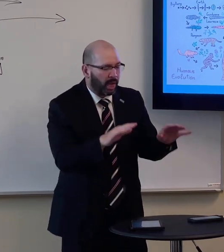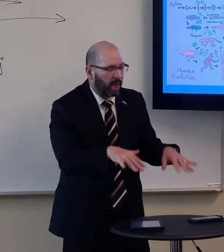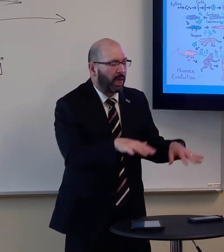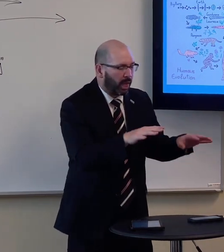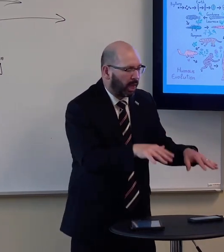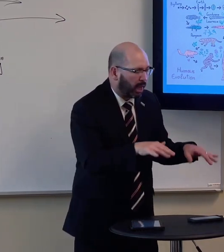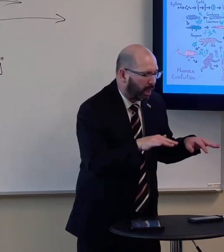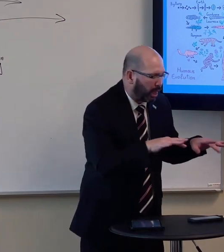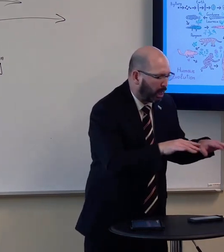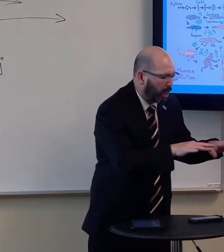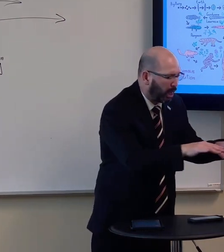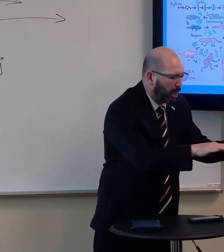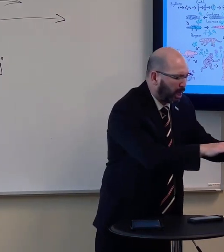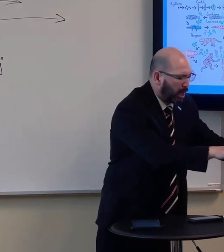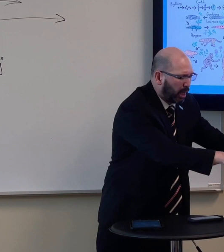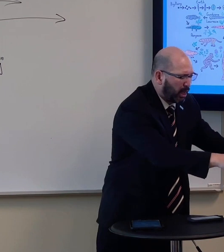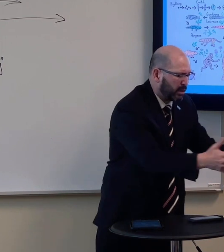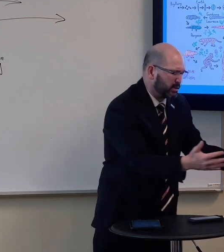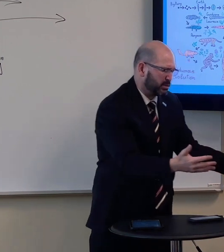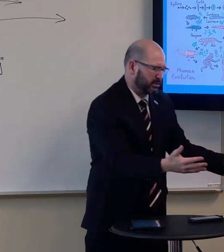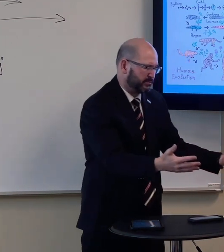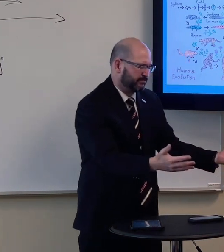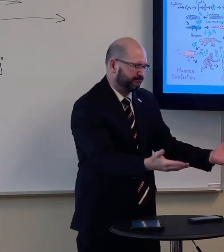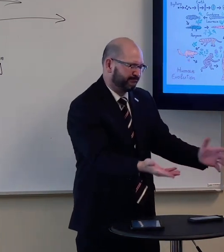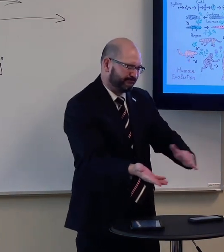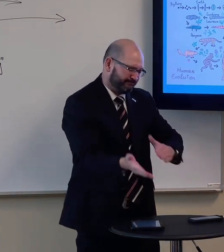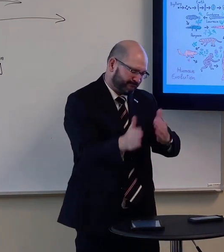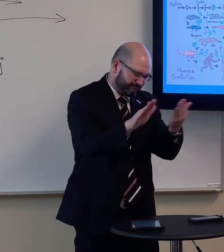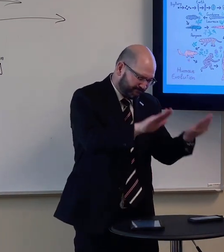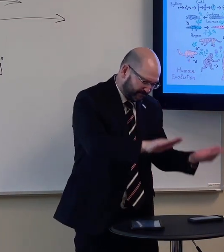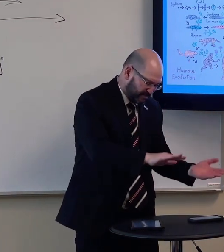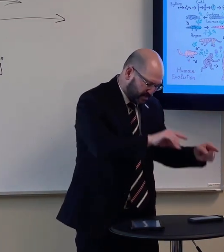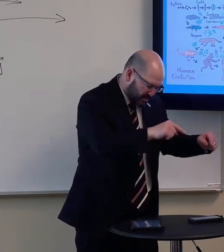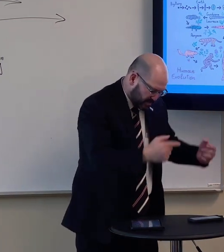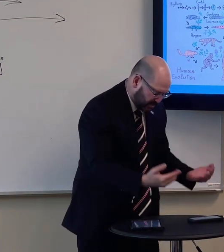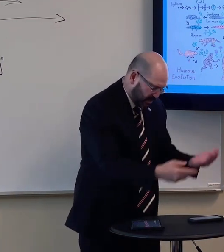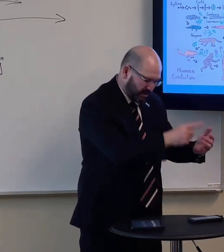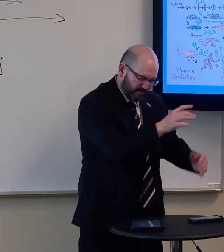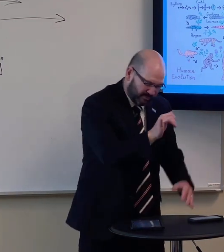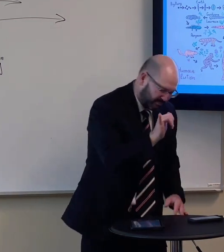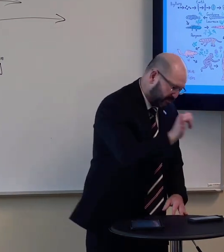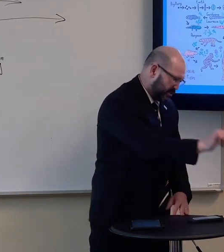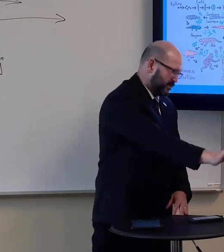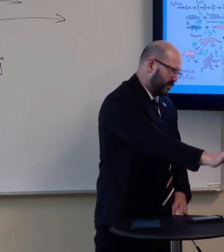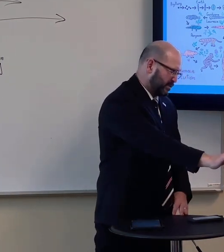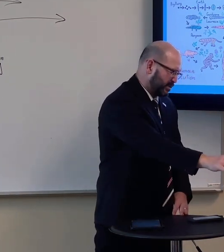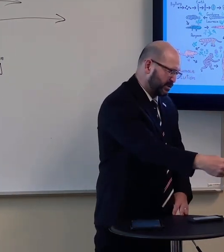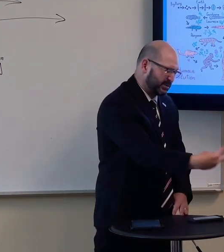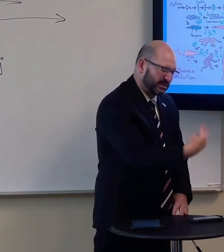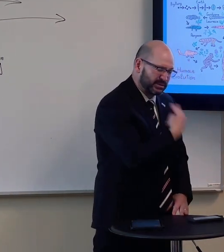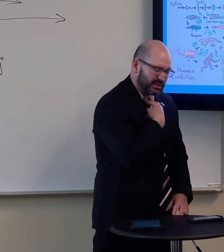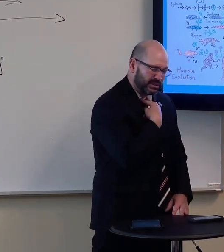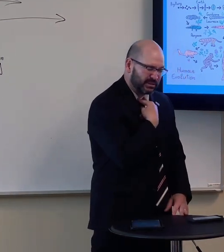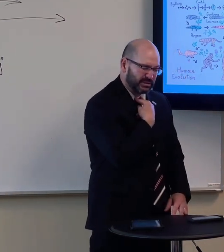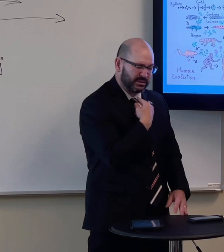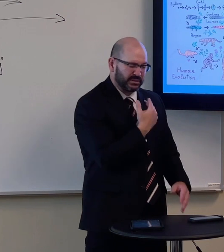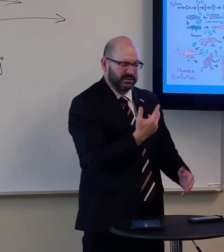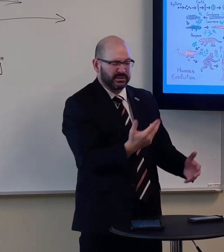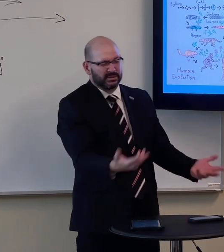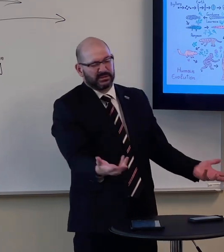they just follow all the lies because they hear them so often. And they die, and they're separated from God forever in hell.